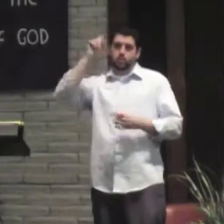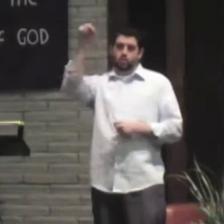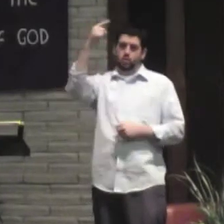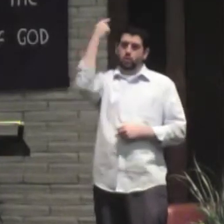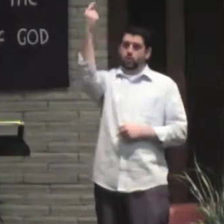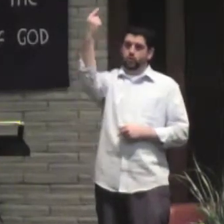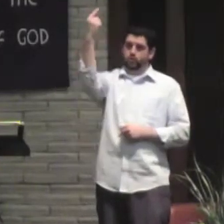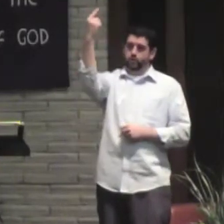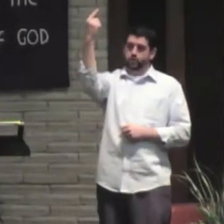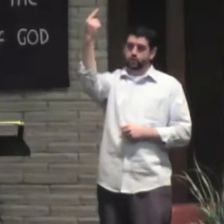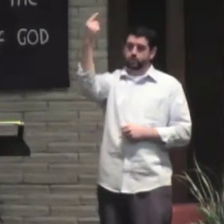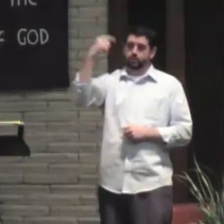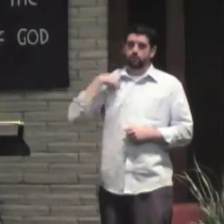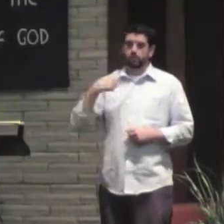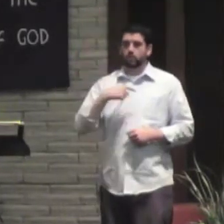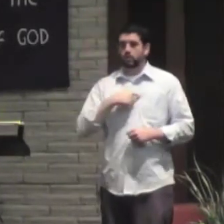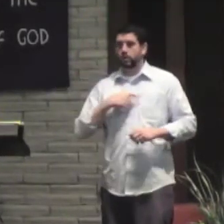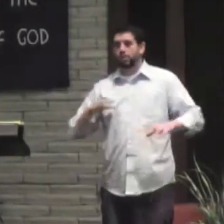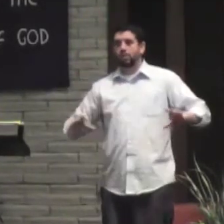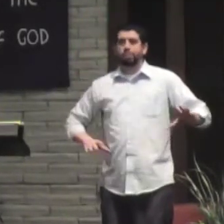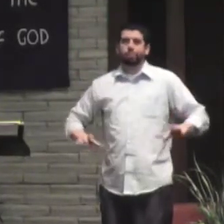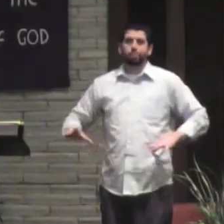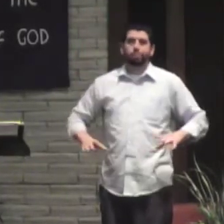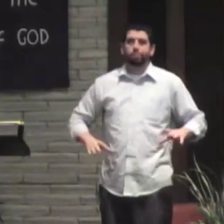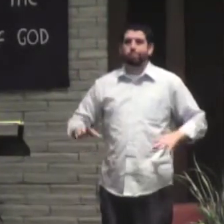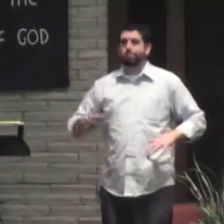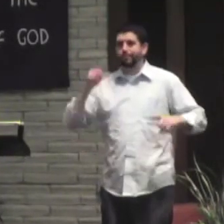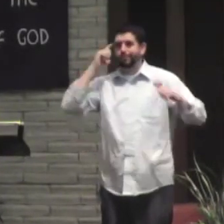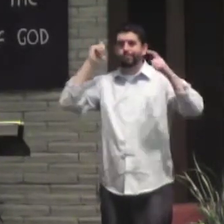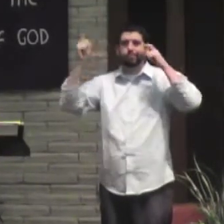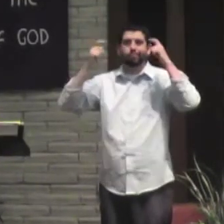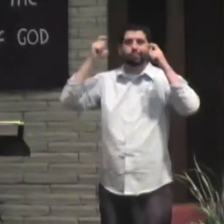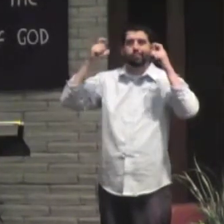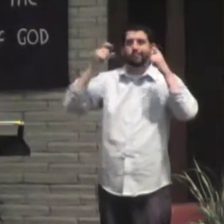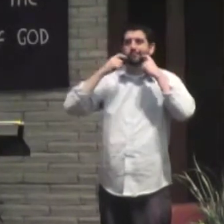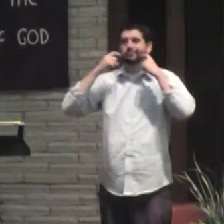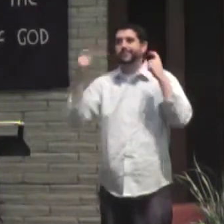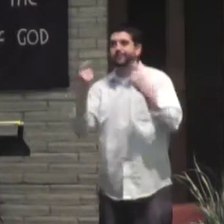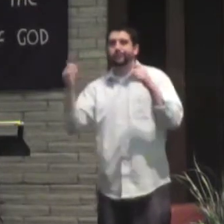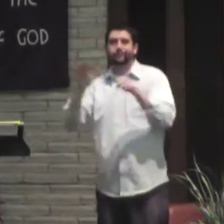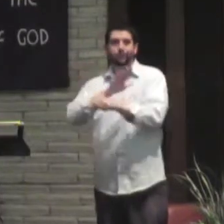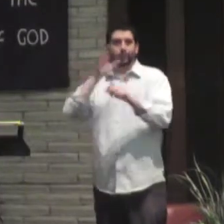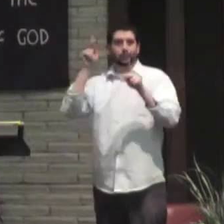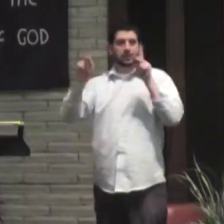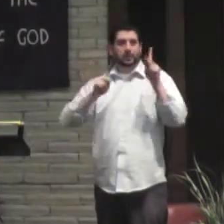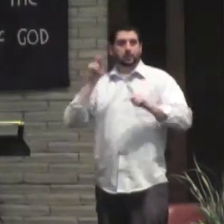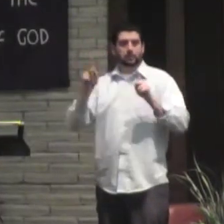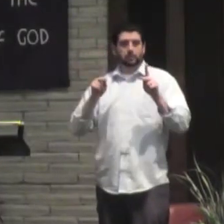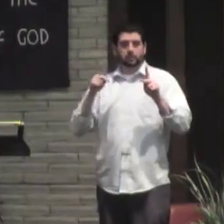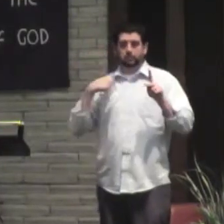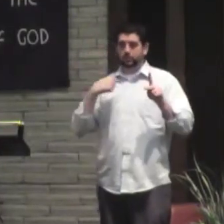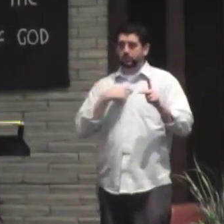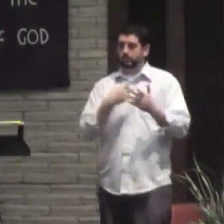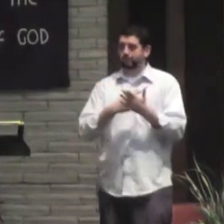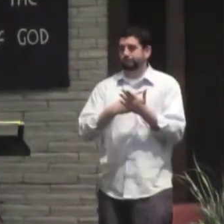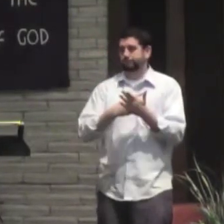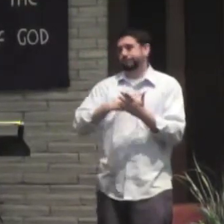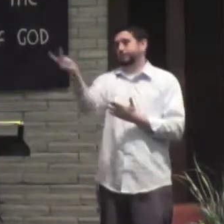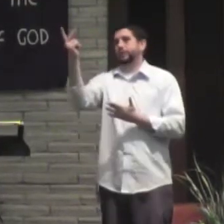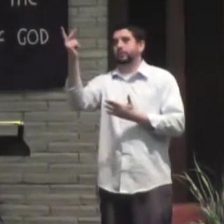We are arrogant and sinful people who failed to give God the credit.